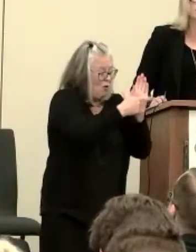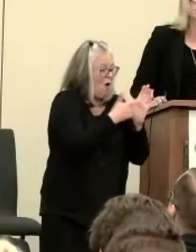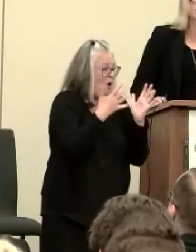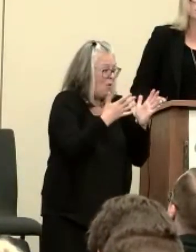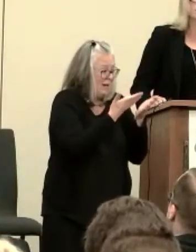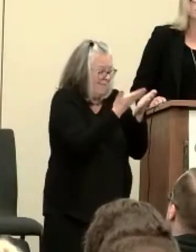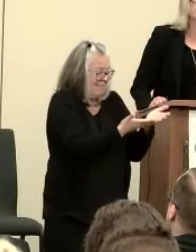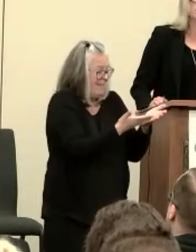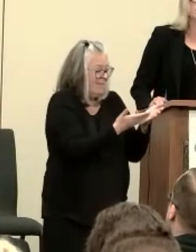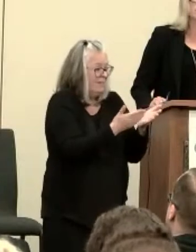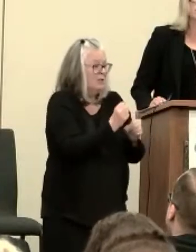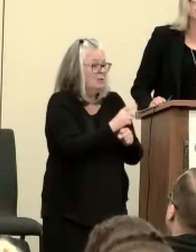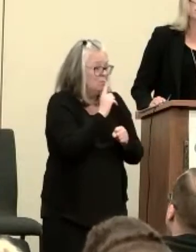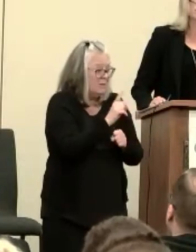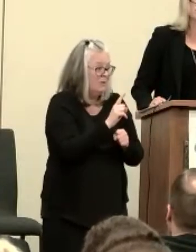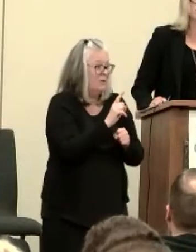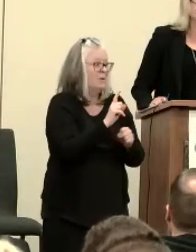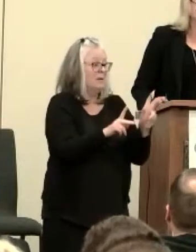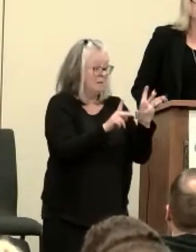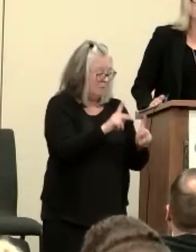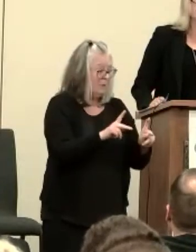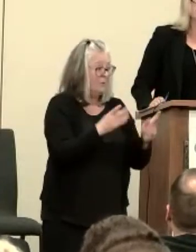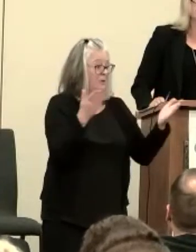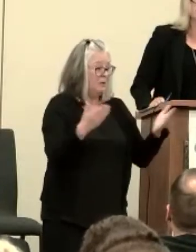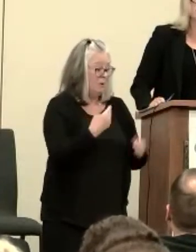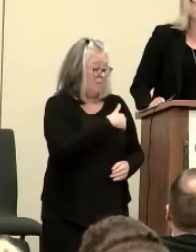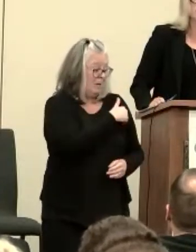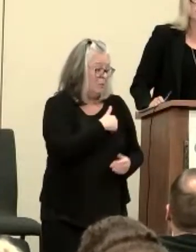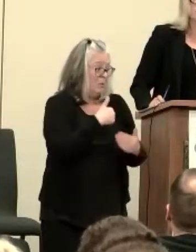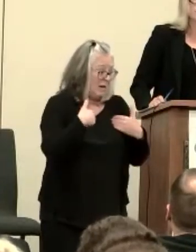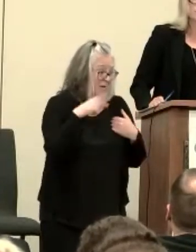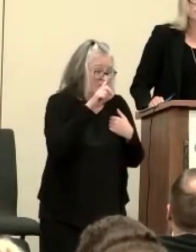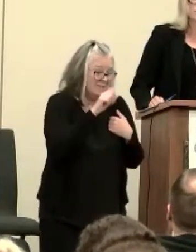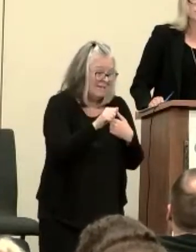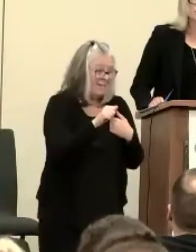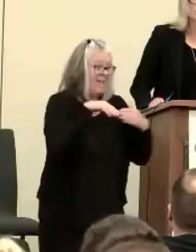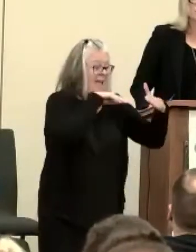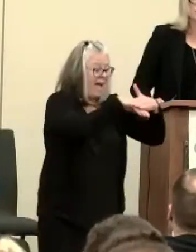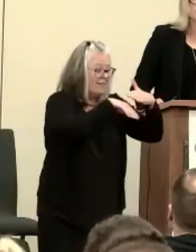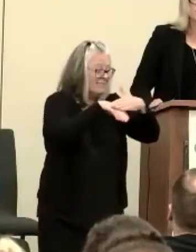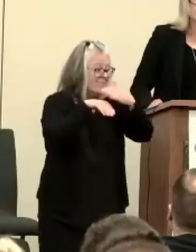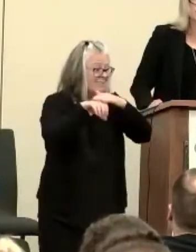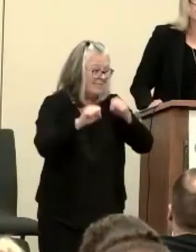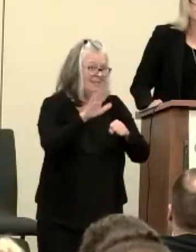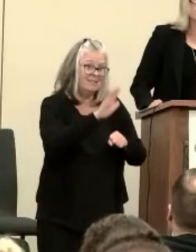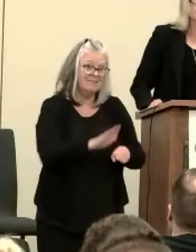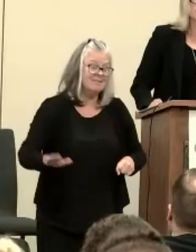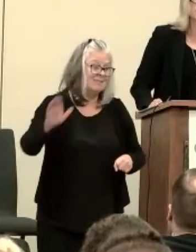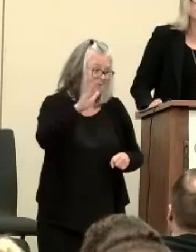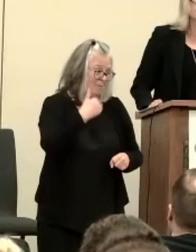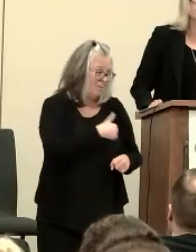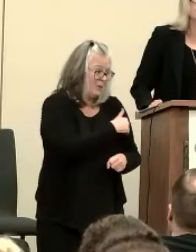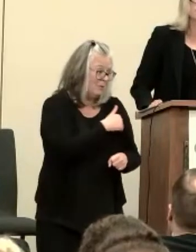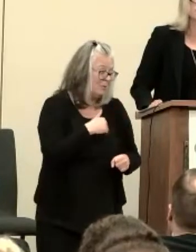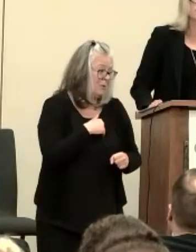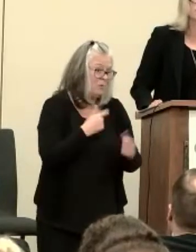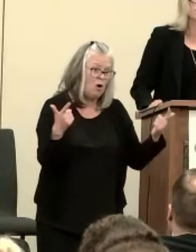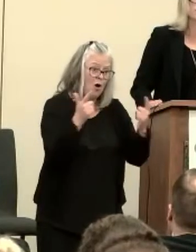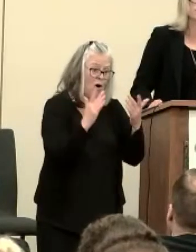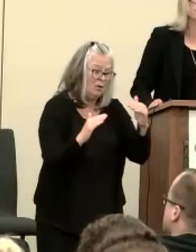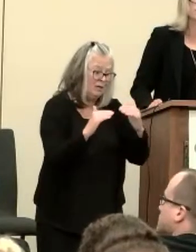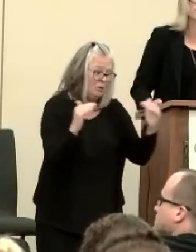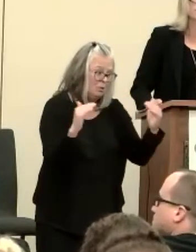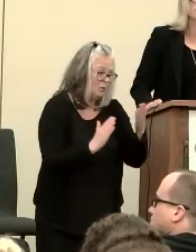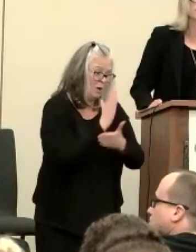ensure that Manitobans with disabilities have accessibility in our province that everybody deserves